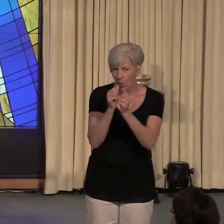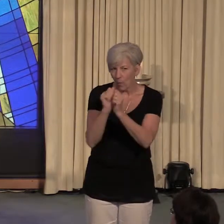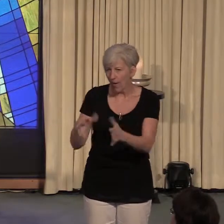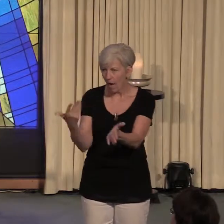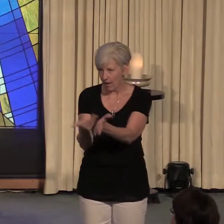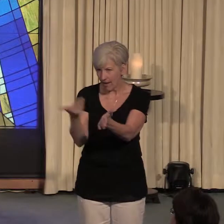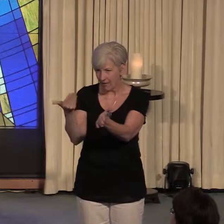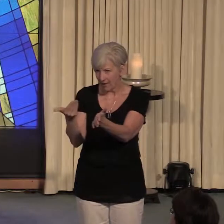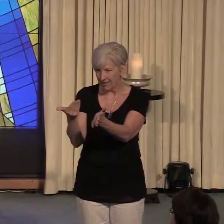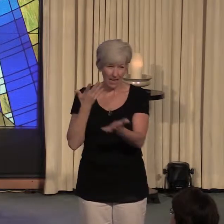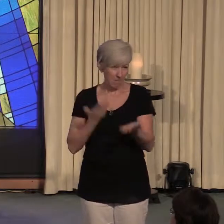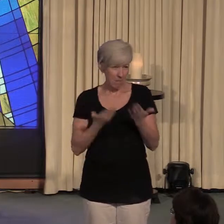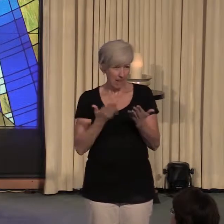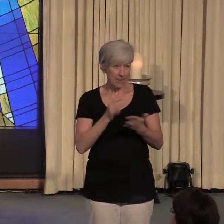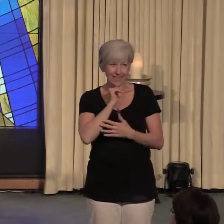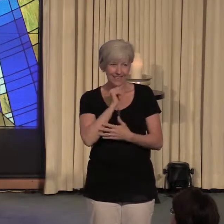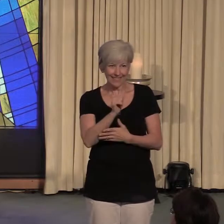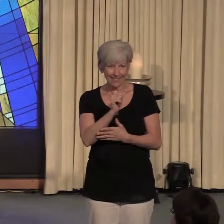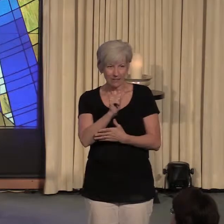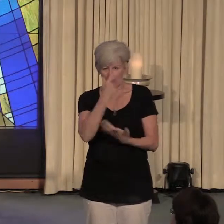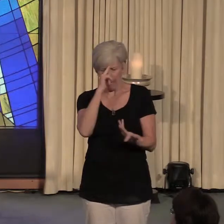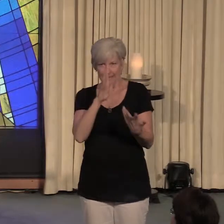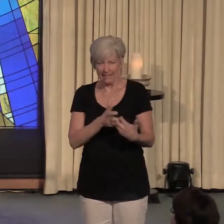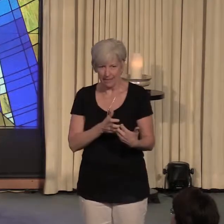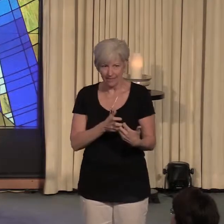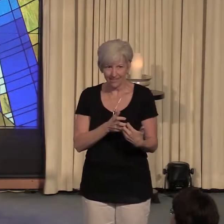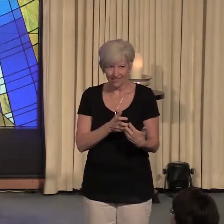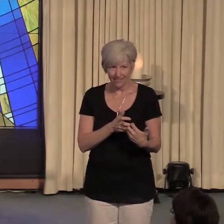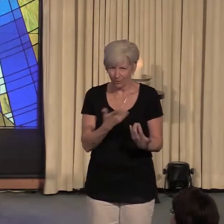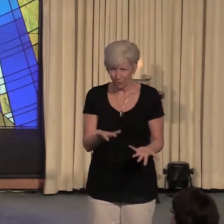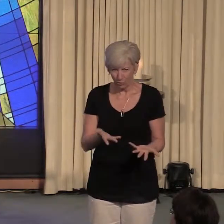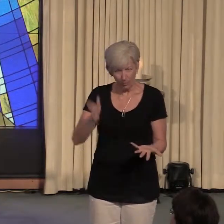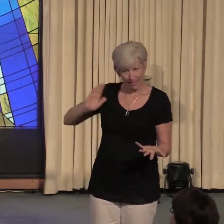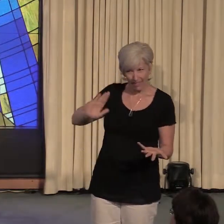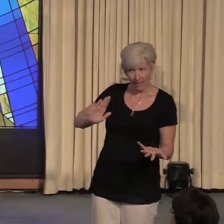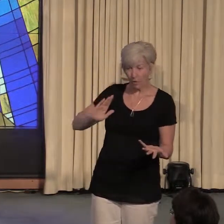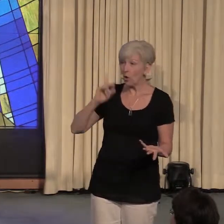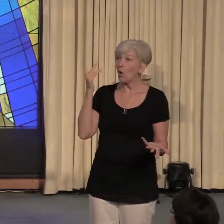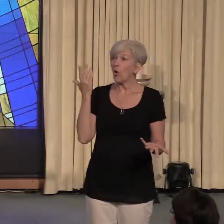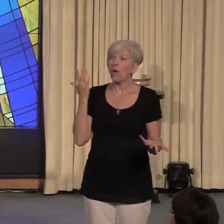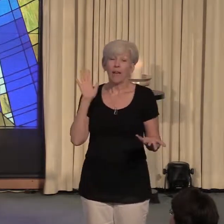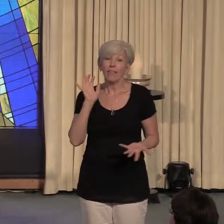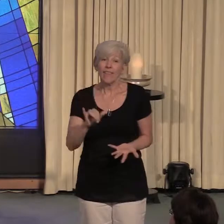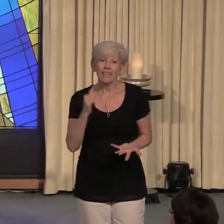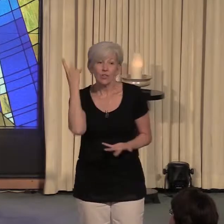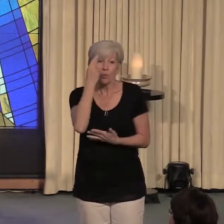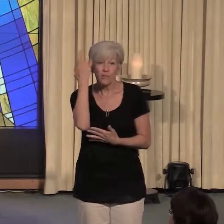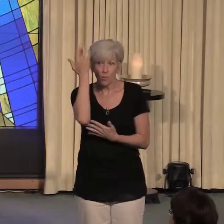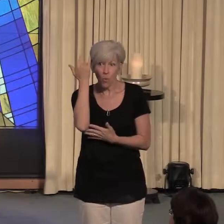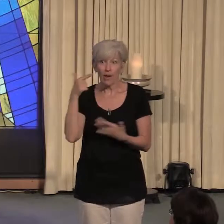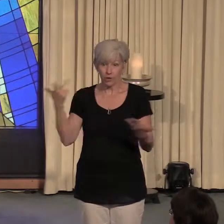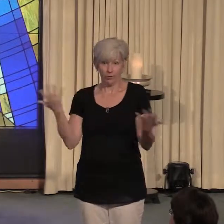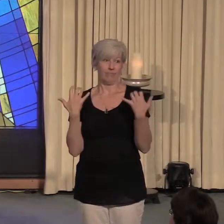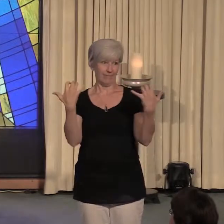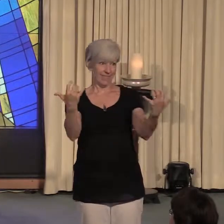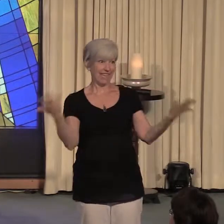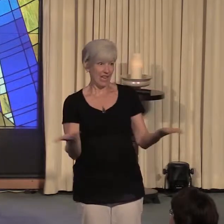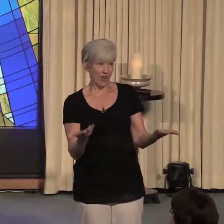make sense to you, which is why you're sitting in a Unity church this morning. And it's why I'm standing up here in a Unity church this morning,